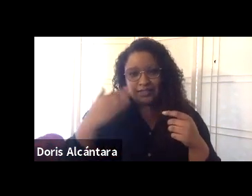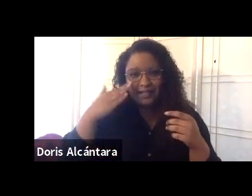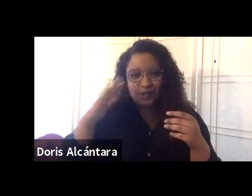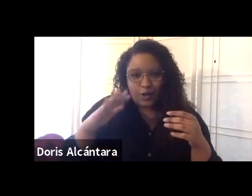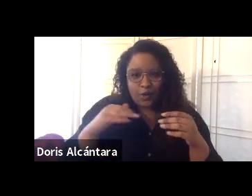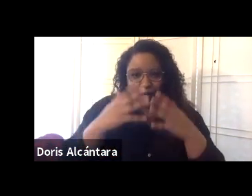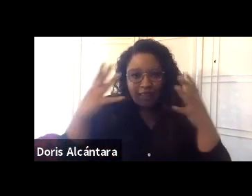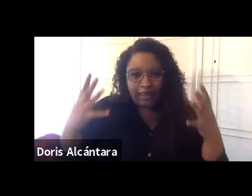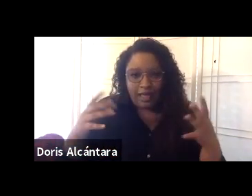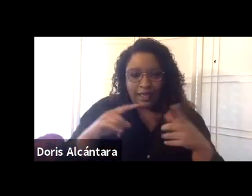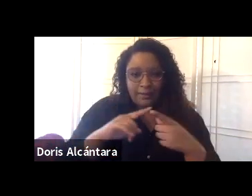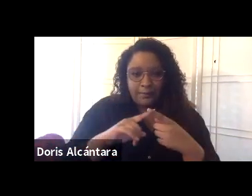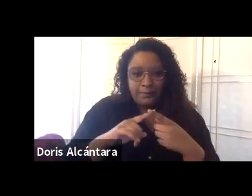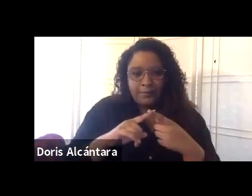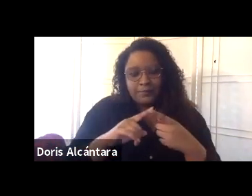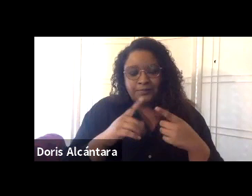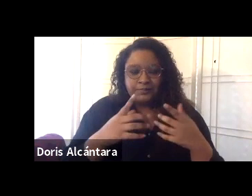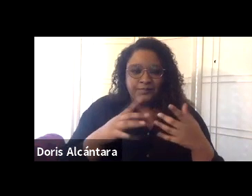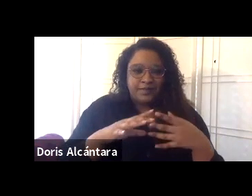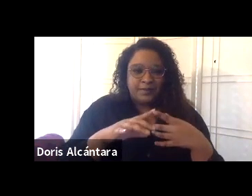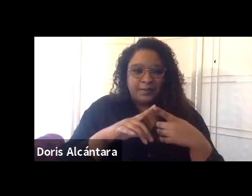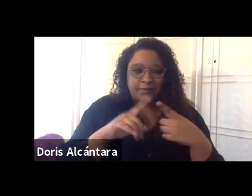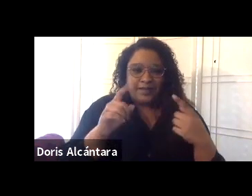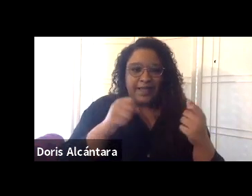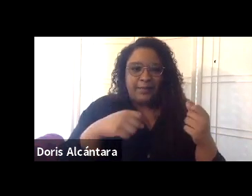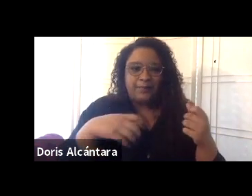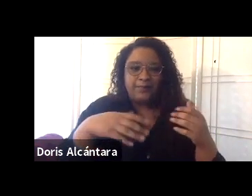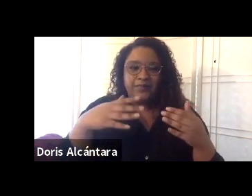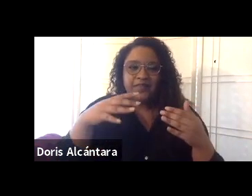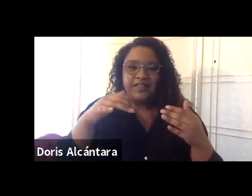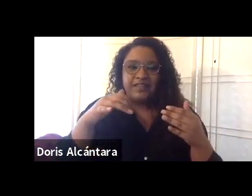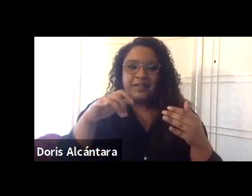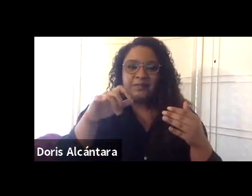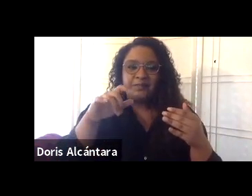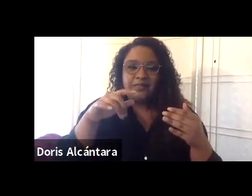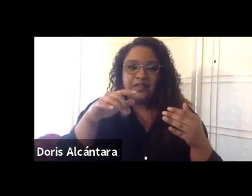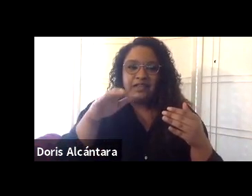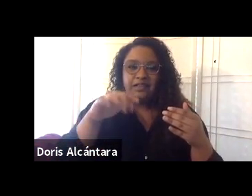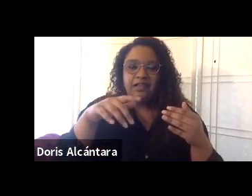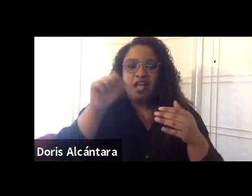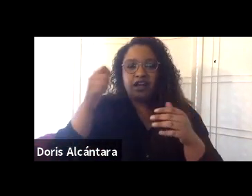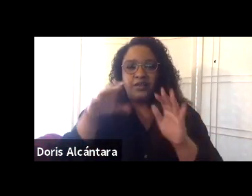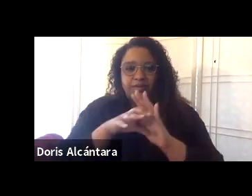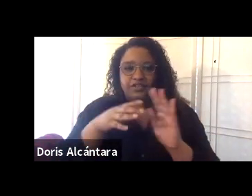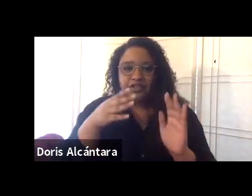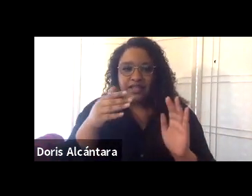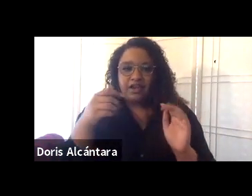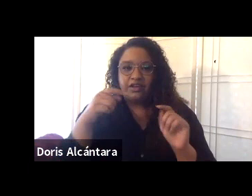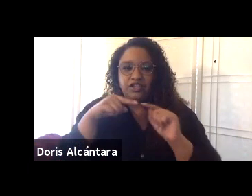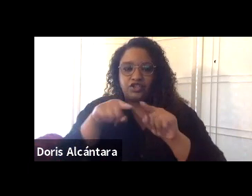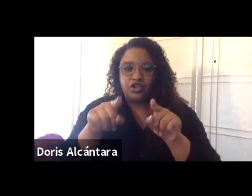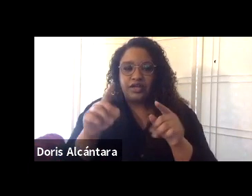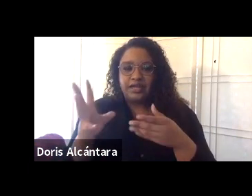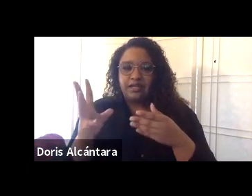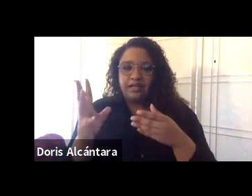coronavirus. And so at that time, we actually didn't know a lot about the virus.